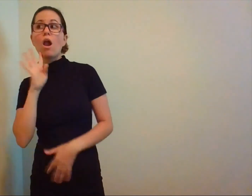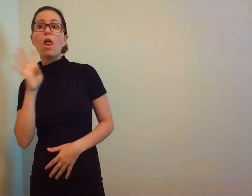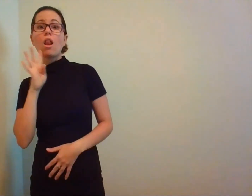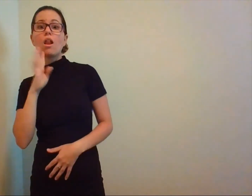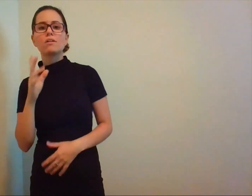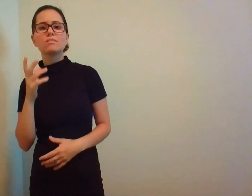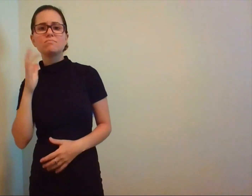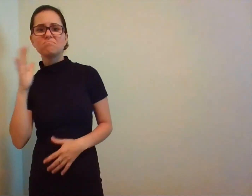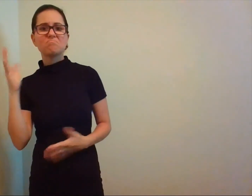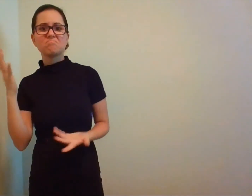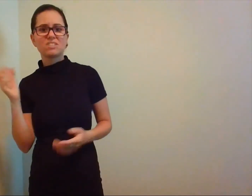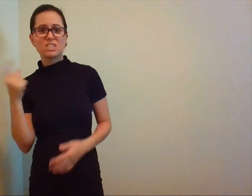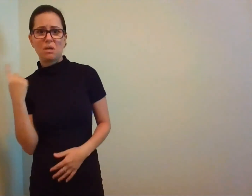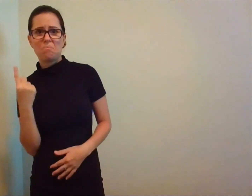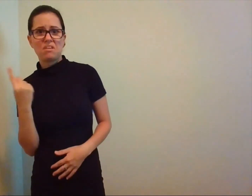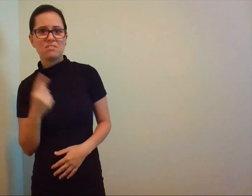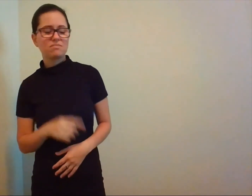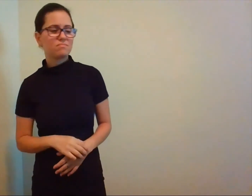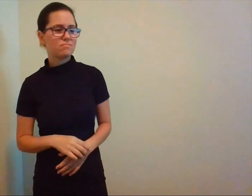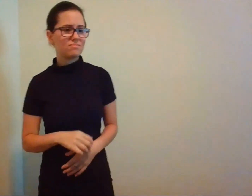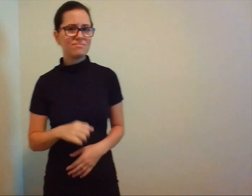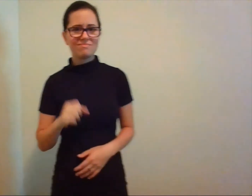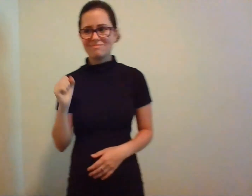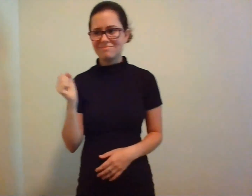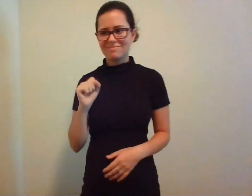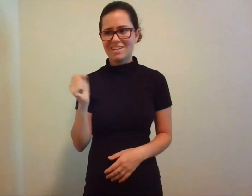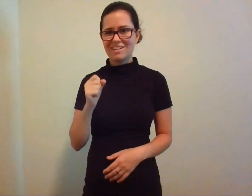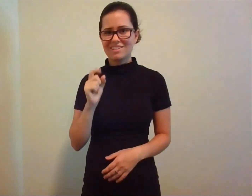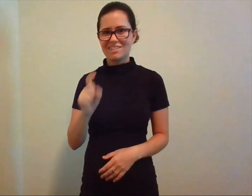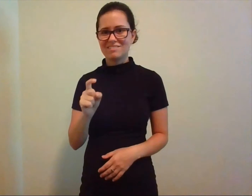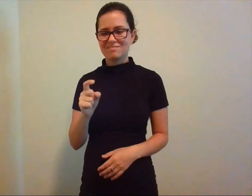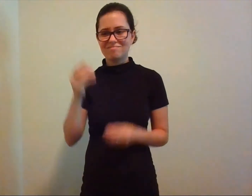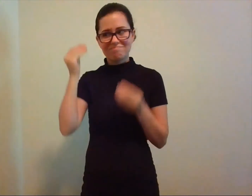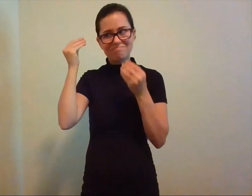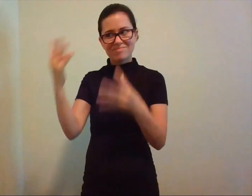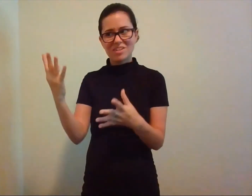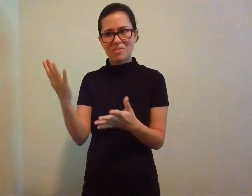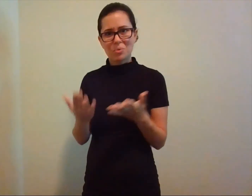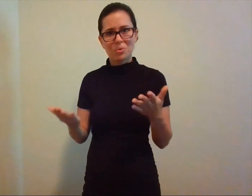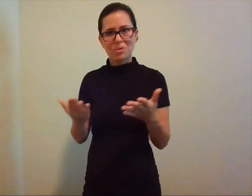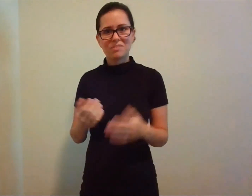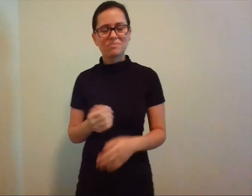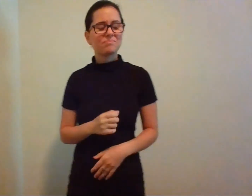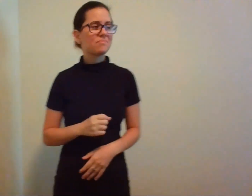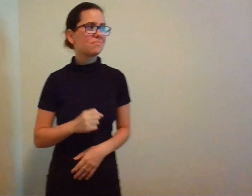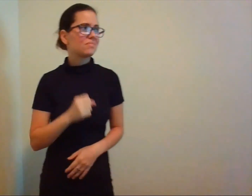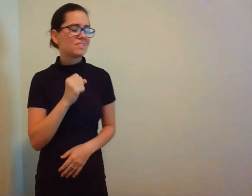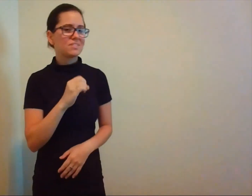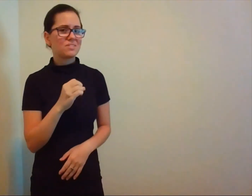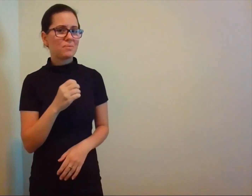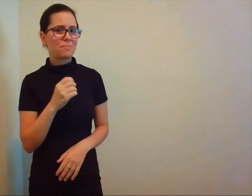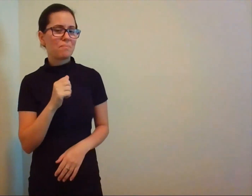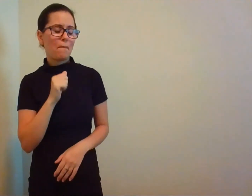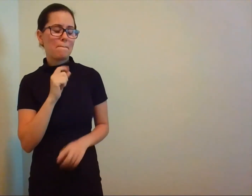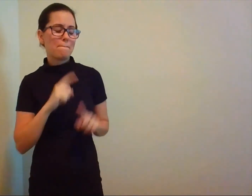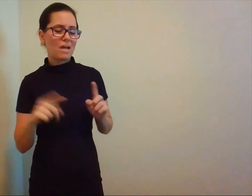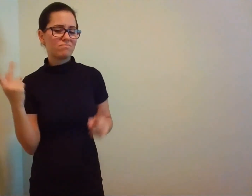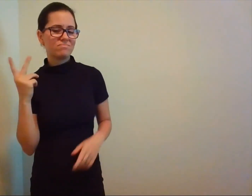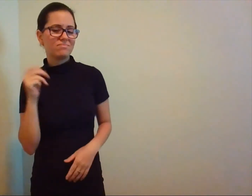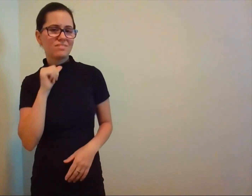didn't. And then when he got done taking his photos for his Instagram, apparently, then he's putting his headphones on and getting his